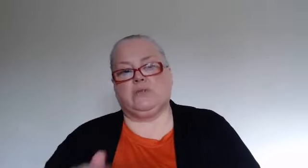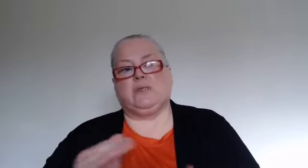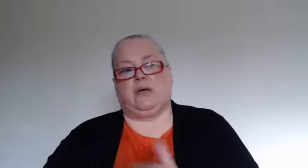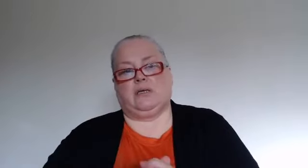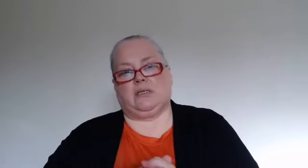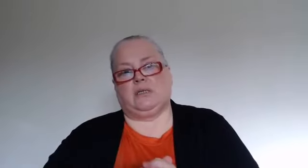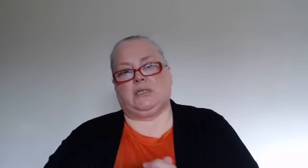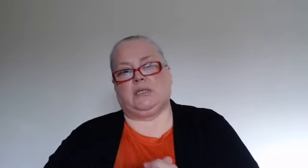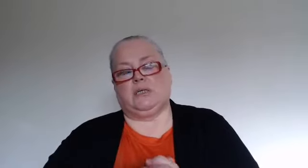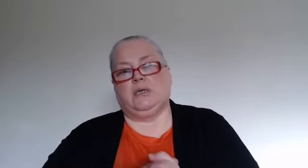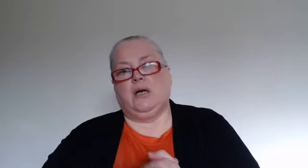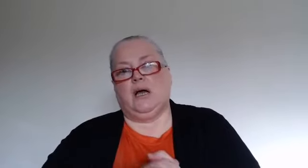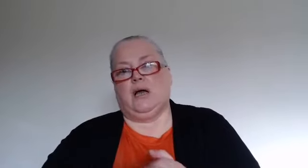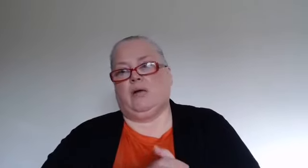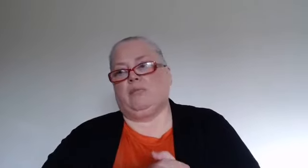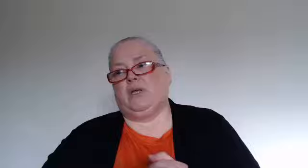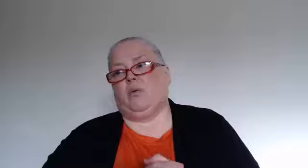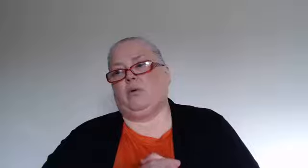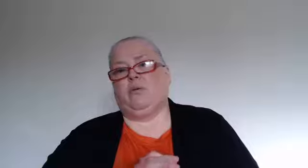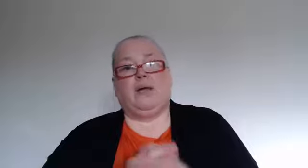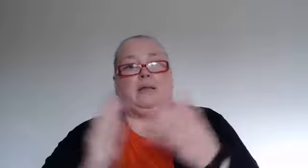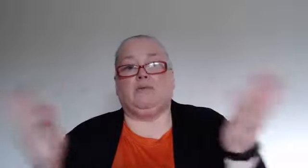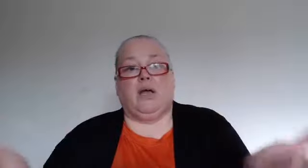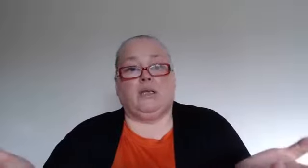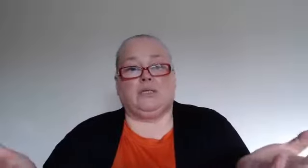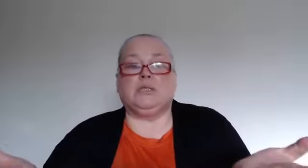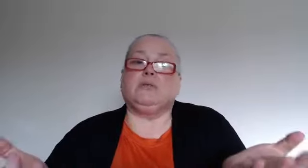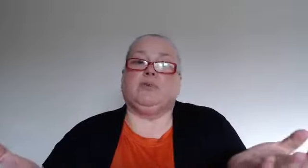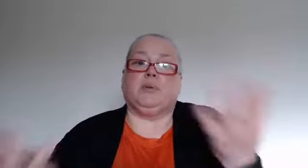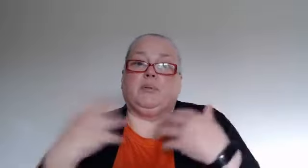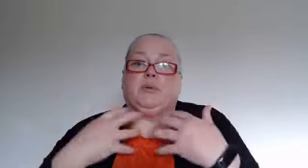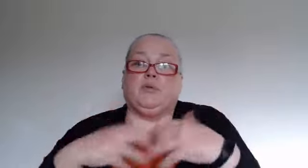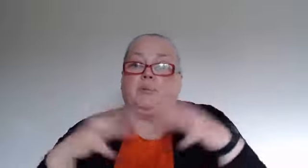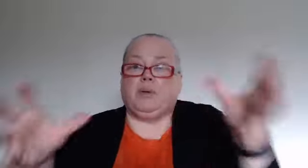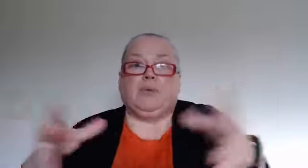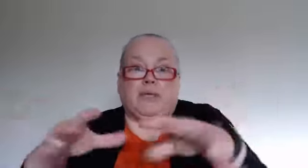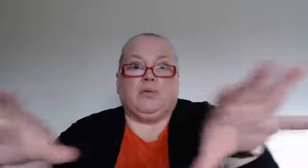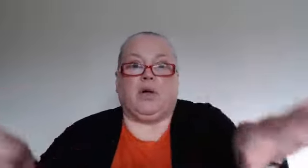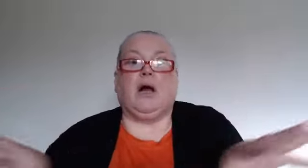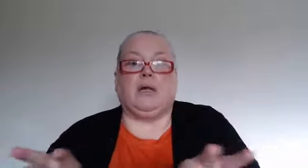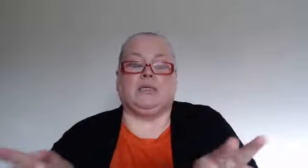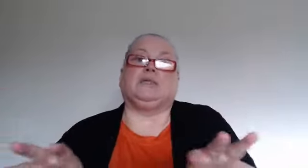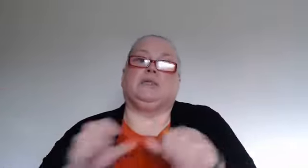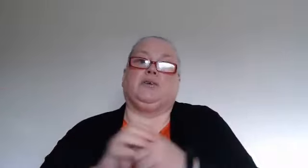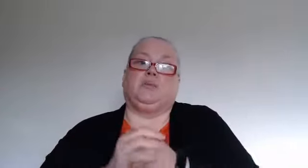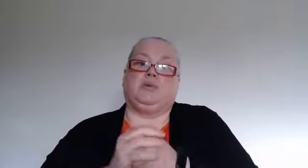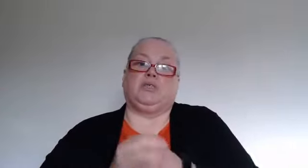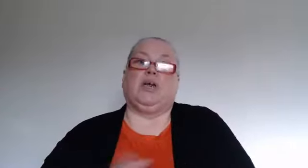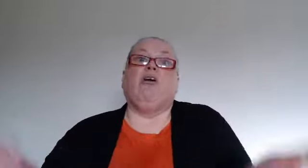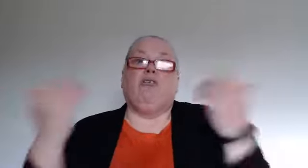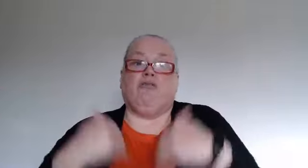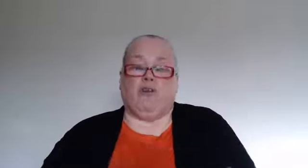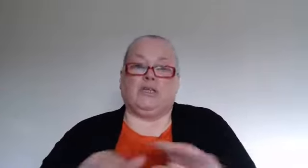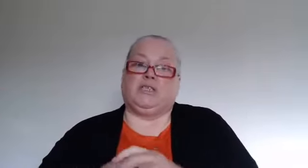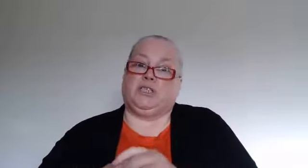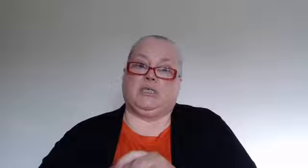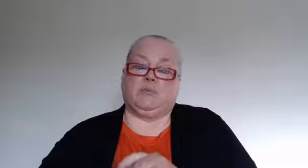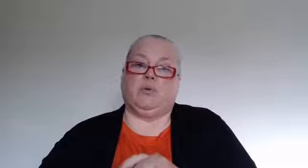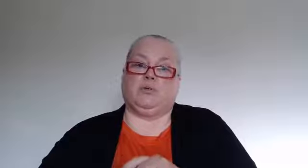that anxiety. We're a wealth of knowledge for people, other people that you can contact in your community for additional support other